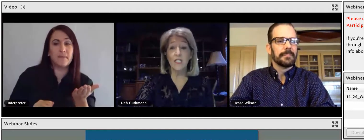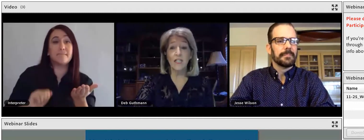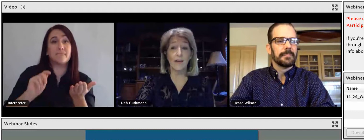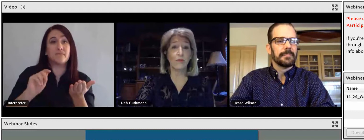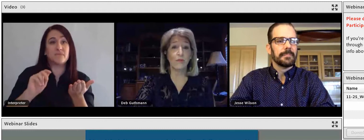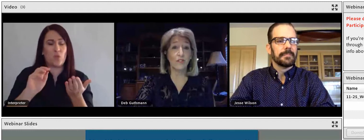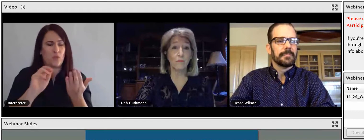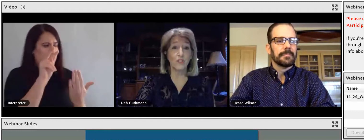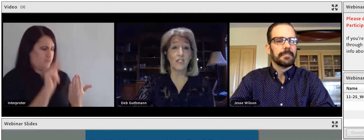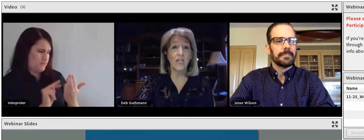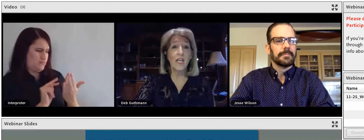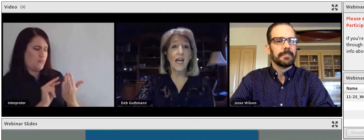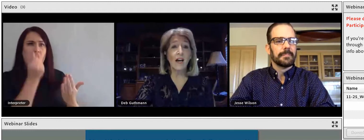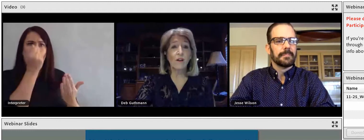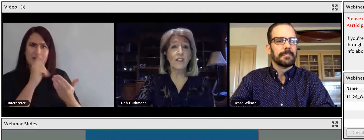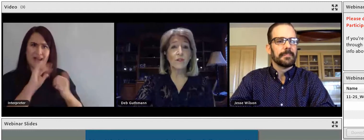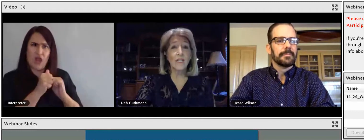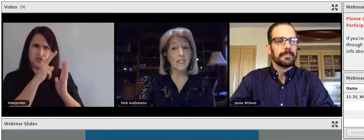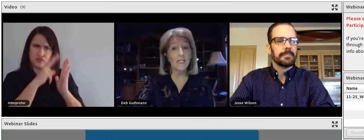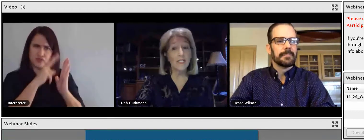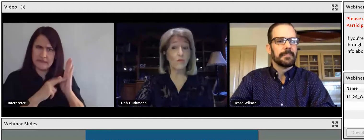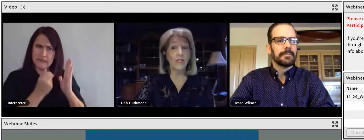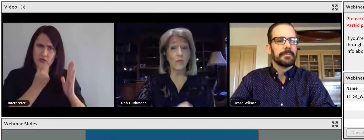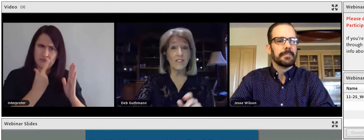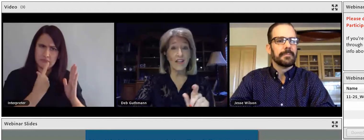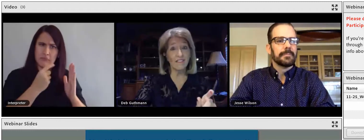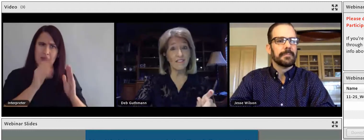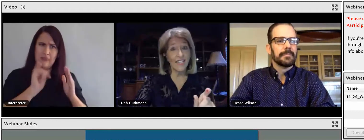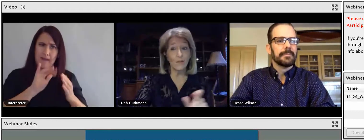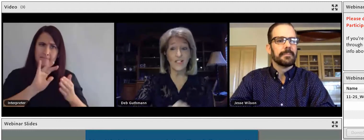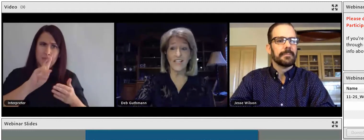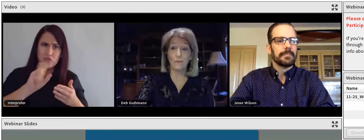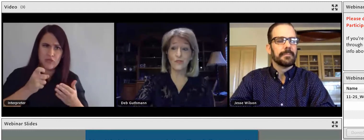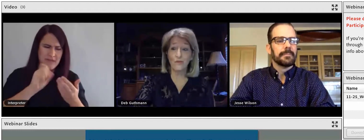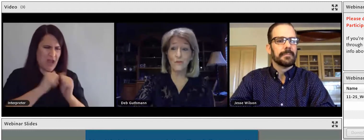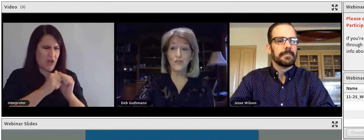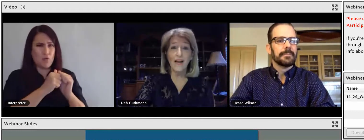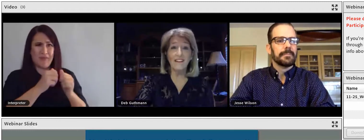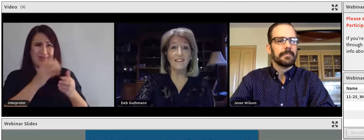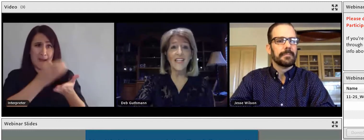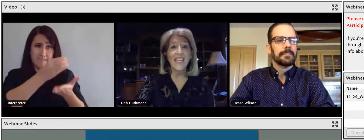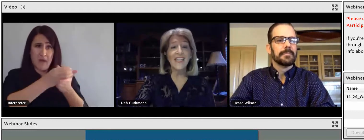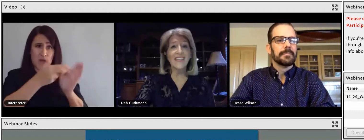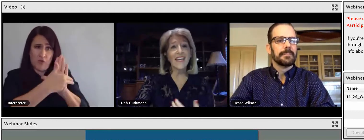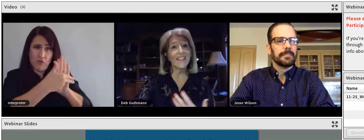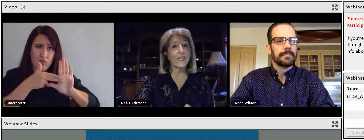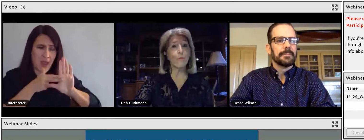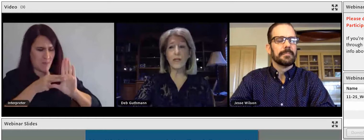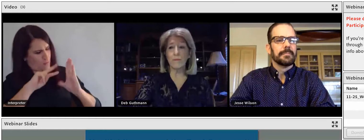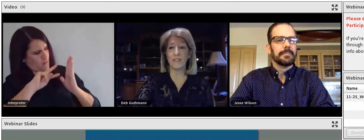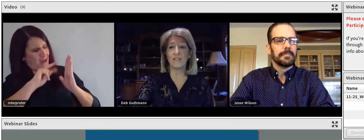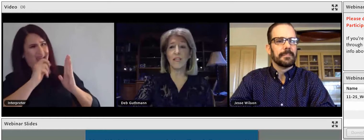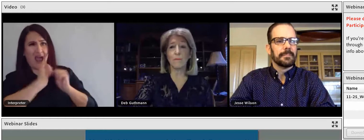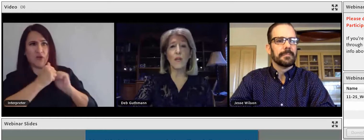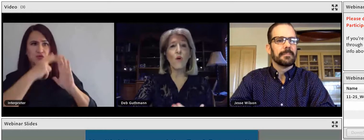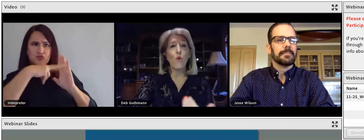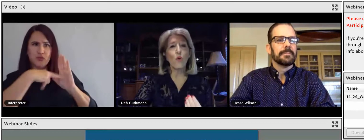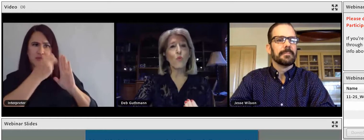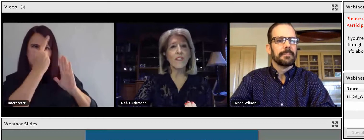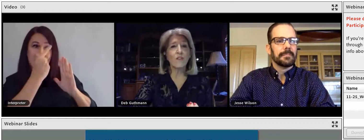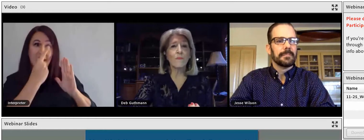how to take that prescription, how to understand how to read what's on the label on the prescription bottle, getting an appointment